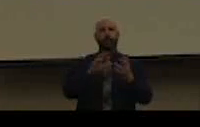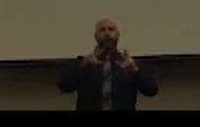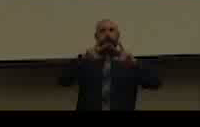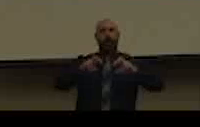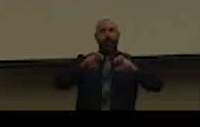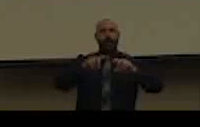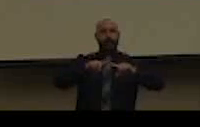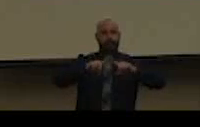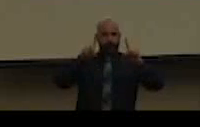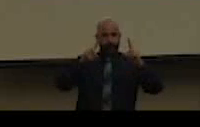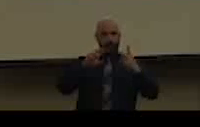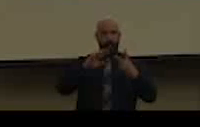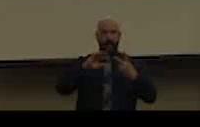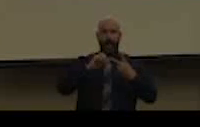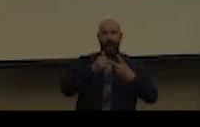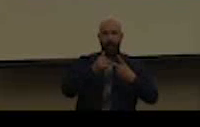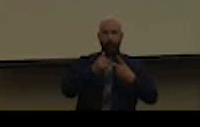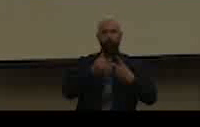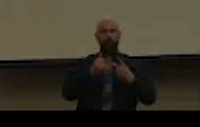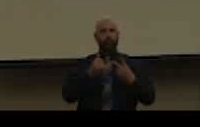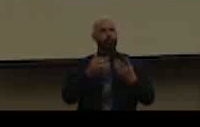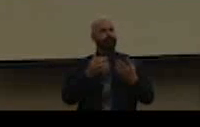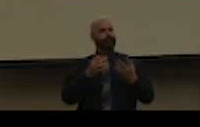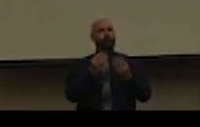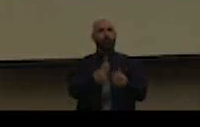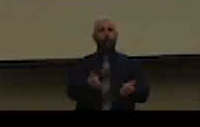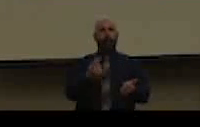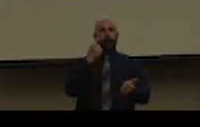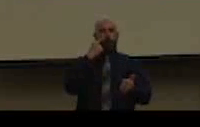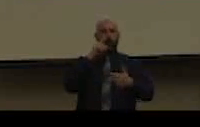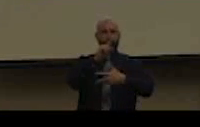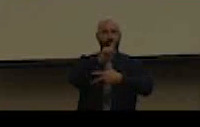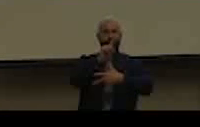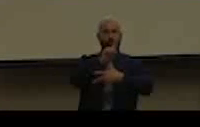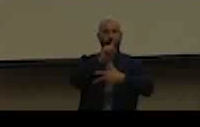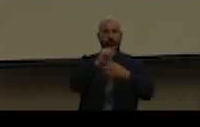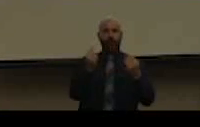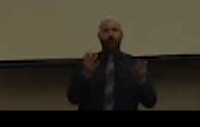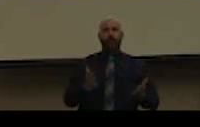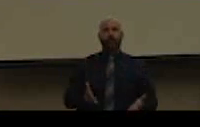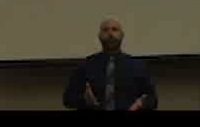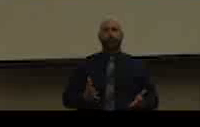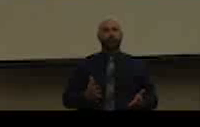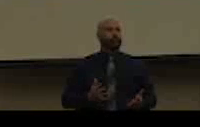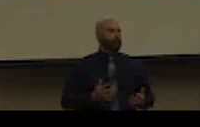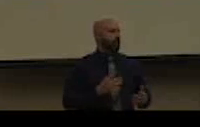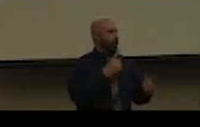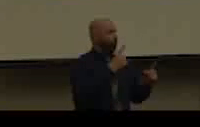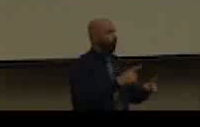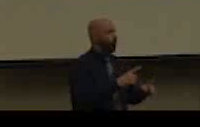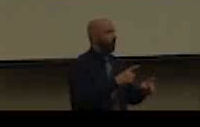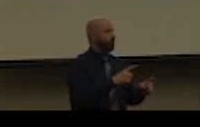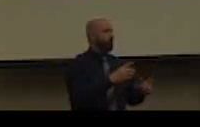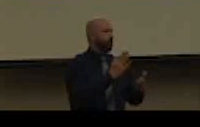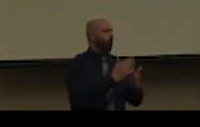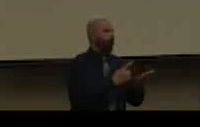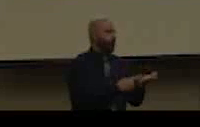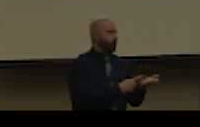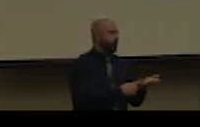providers. Absolutely agree. And that is part of the conversation we're having. It'd actually be great to connect as well on that. Jessica, if I